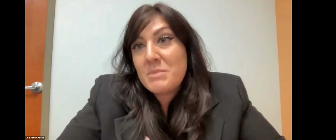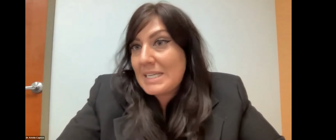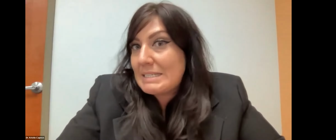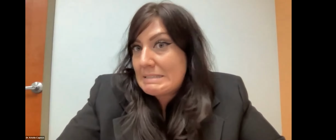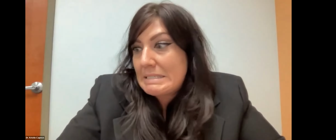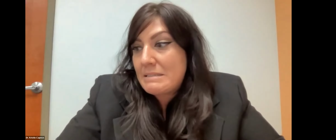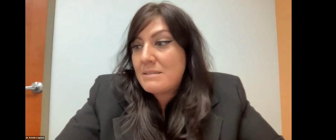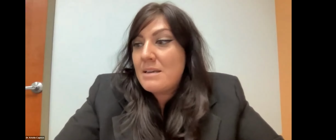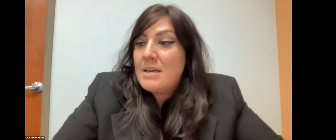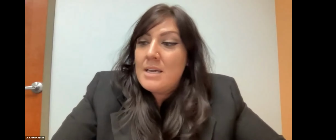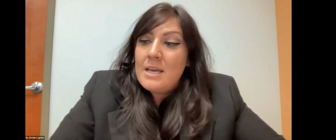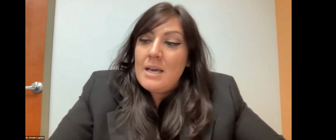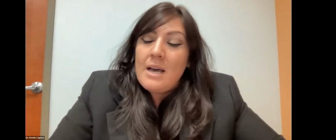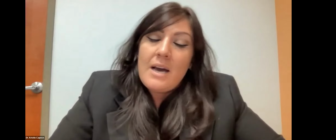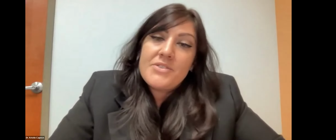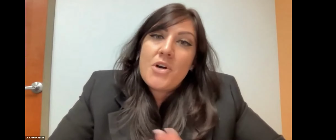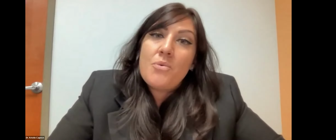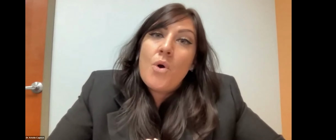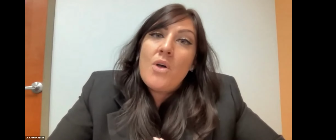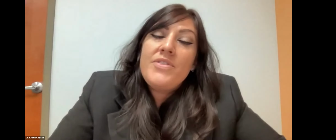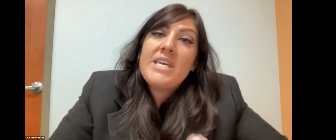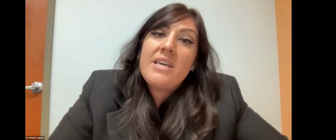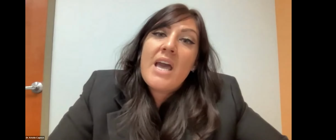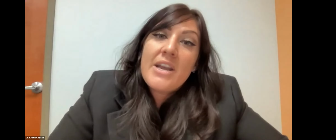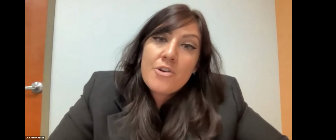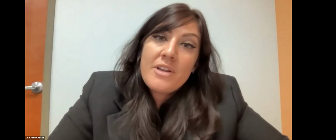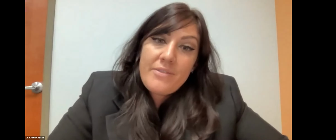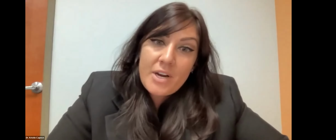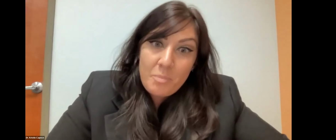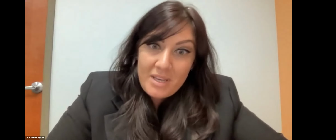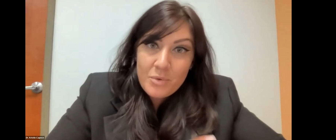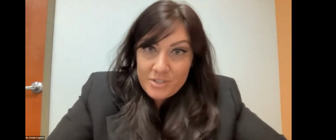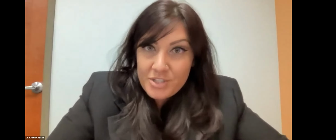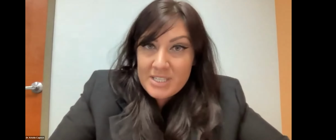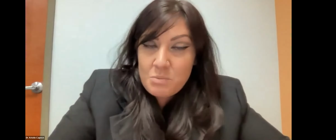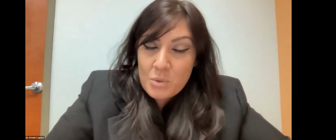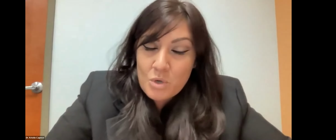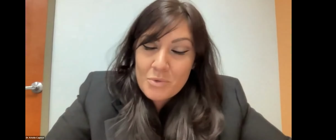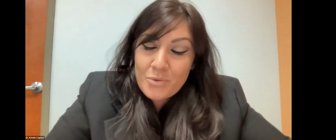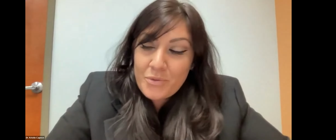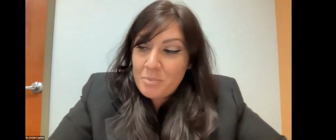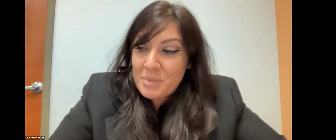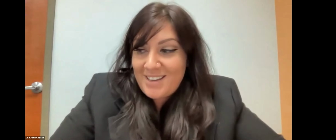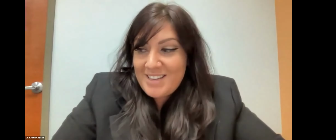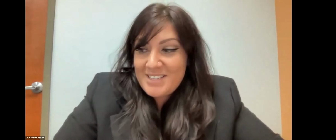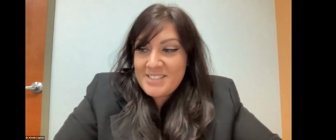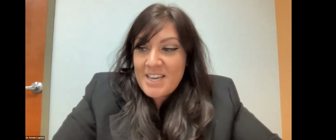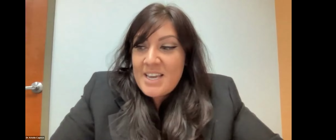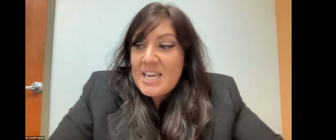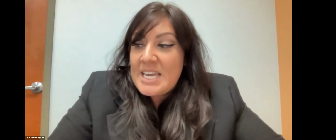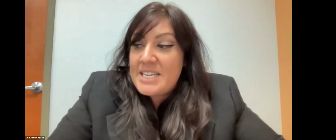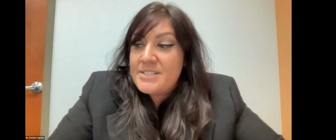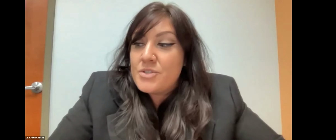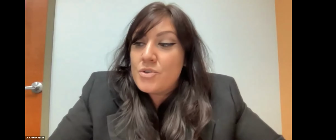enlarge the malignancies. So the endocrine therapy, which is what hormonal therapy